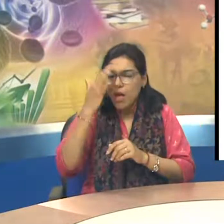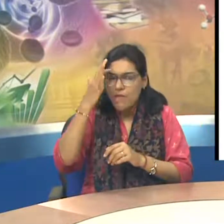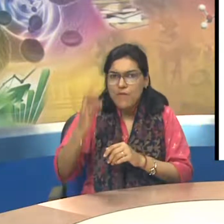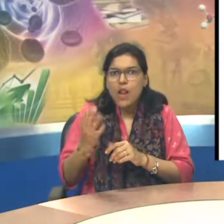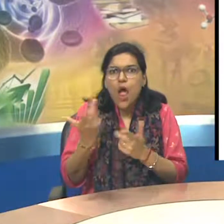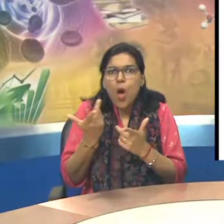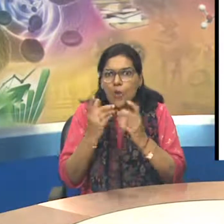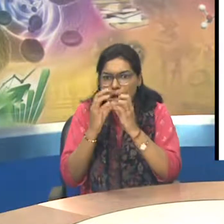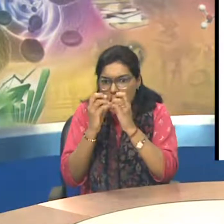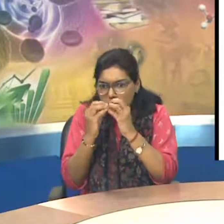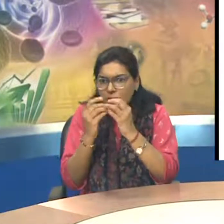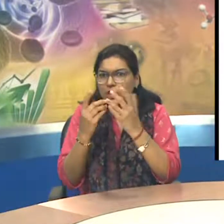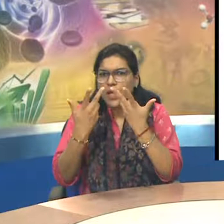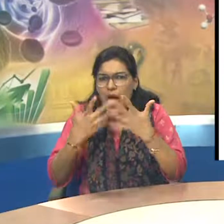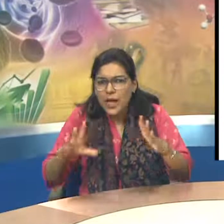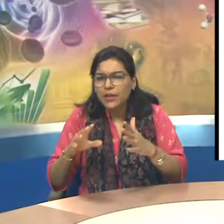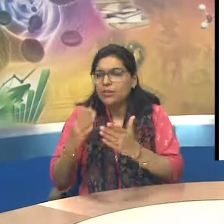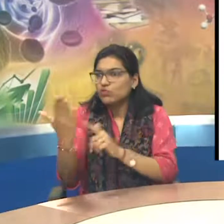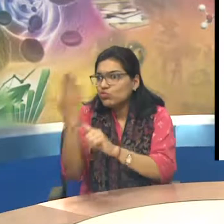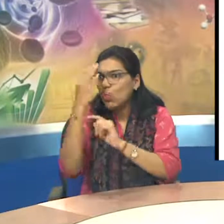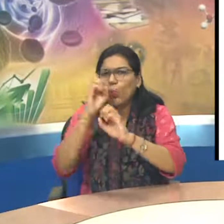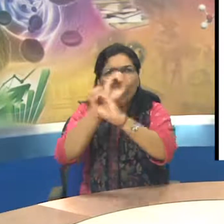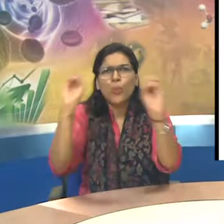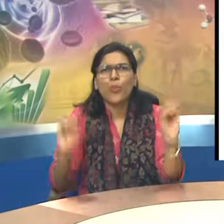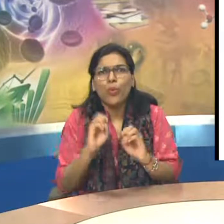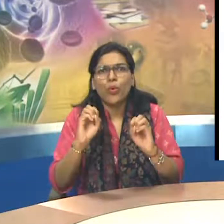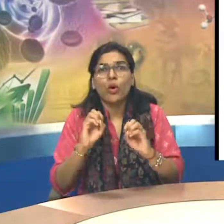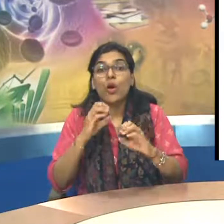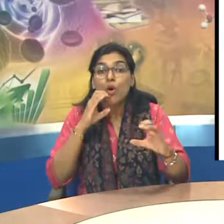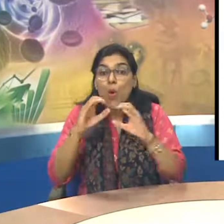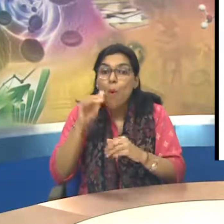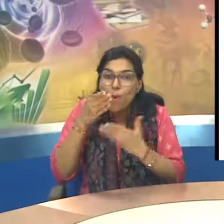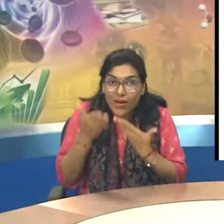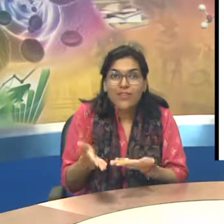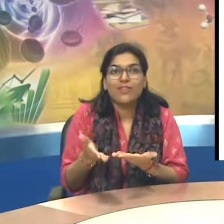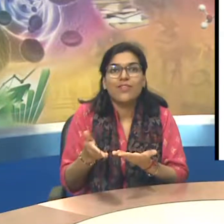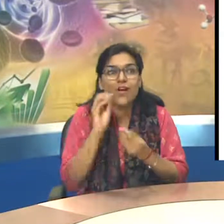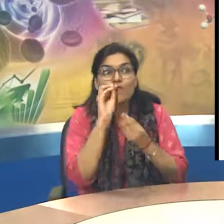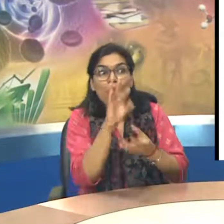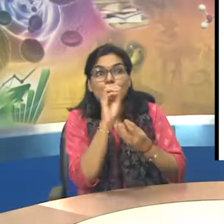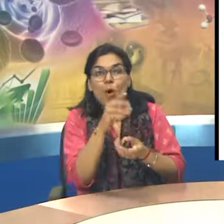Communication with the help of these type of